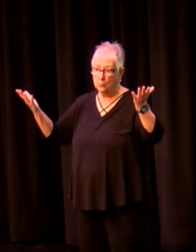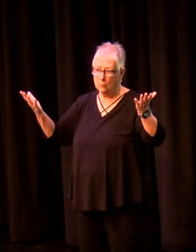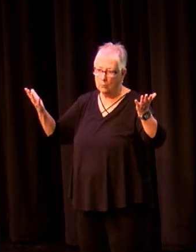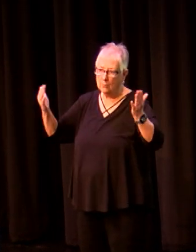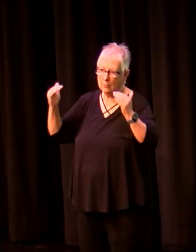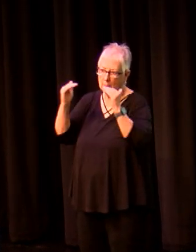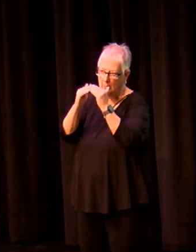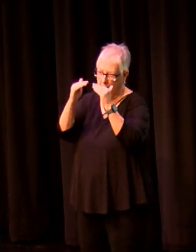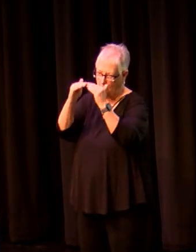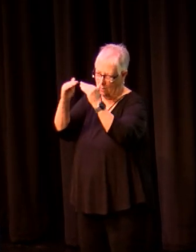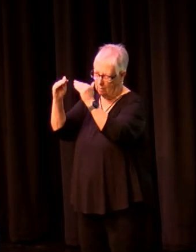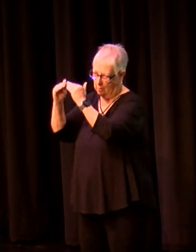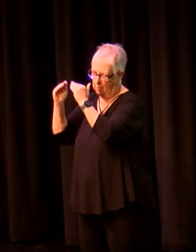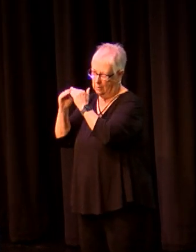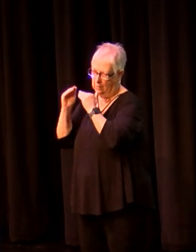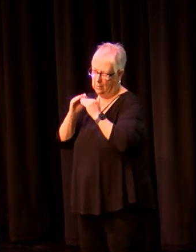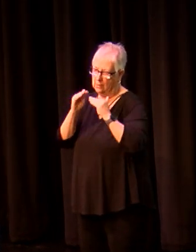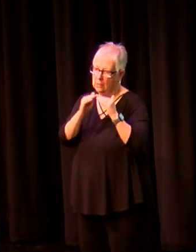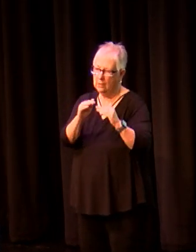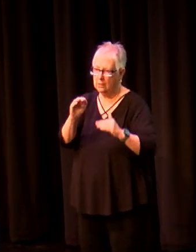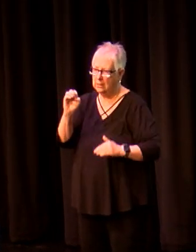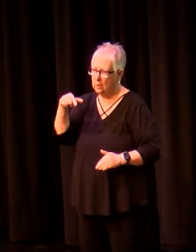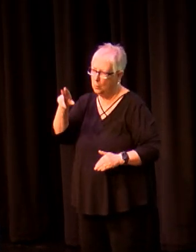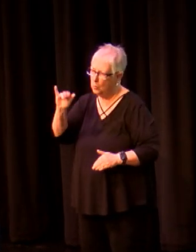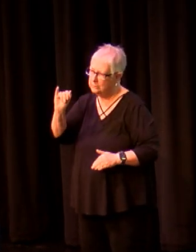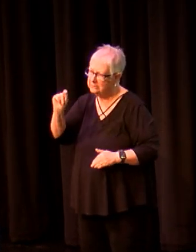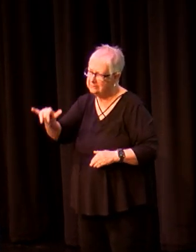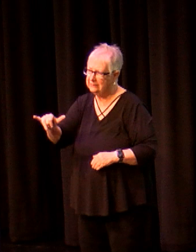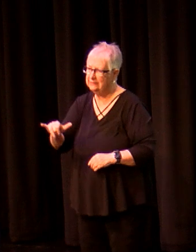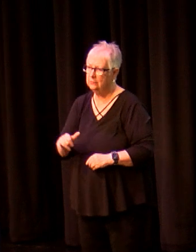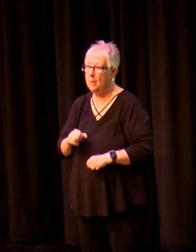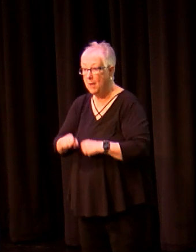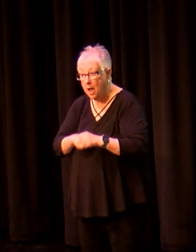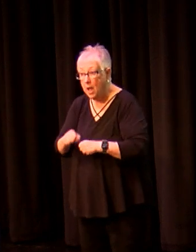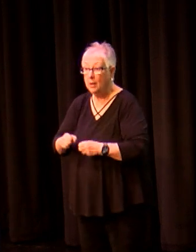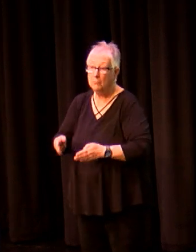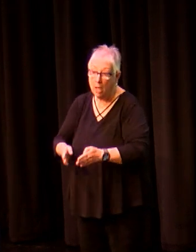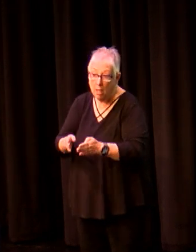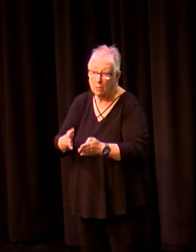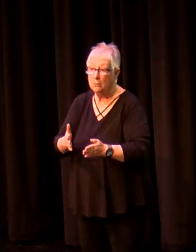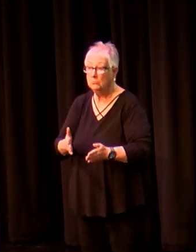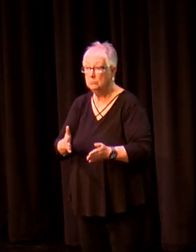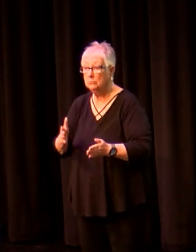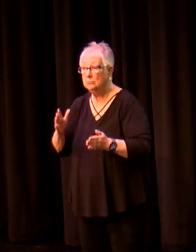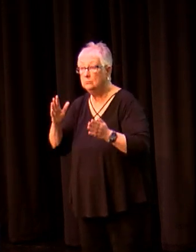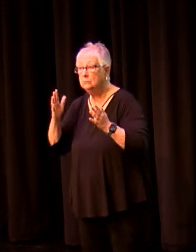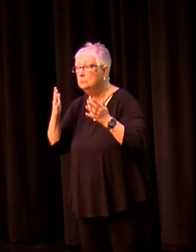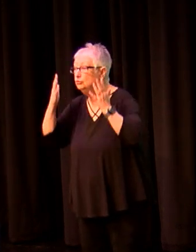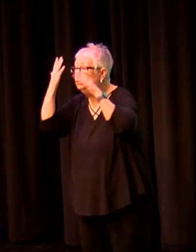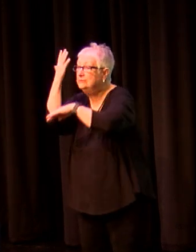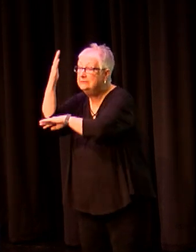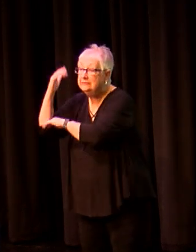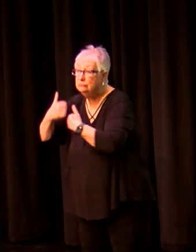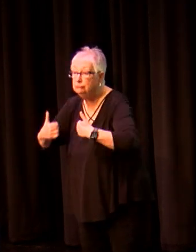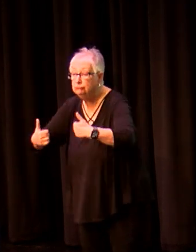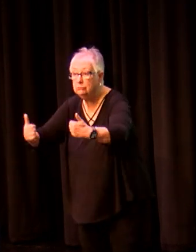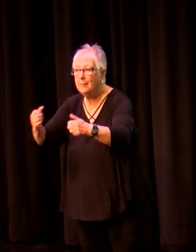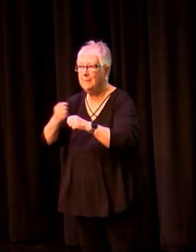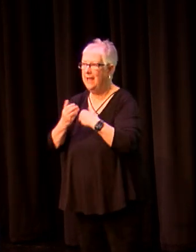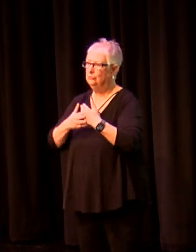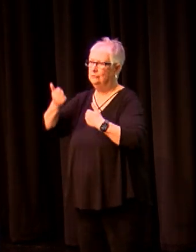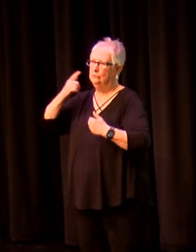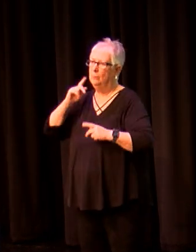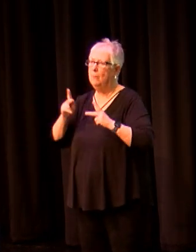to school, people can get to work or transit. Tree-lined streets will cool our cities and make walking and biking tolerable in hot